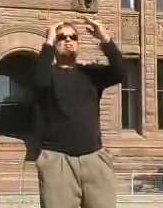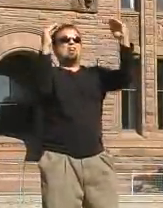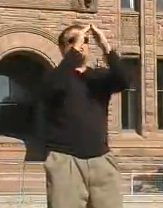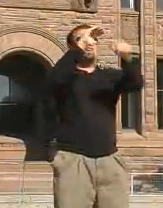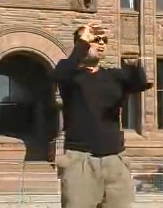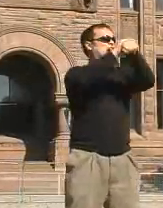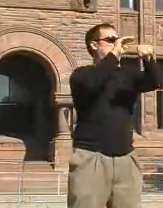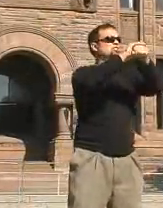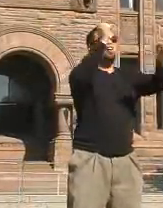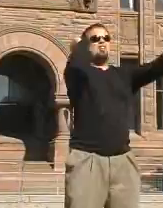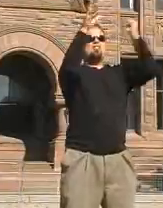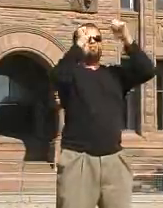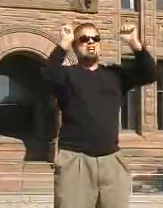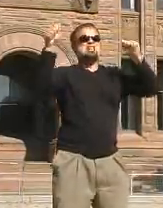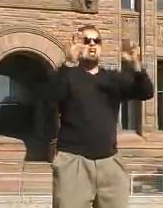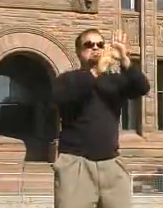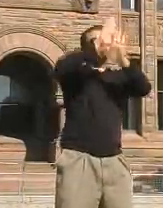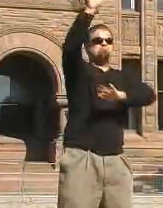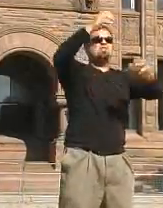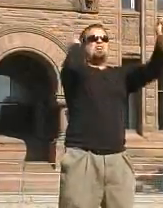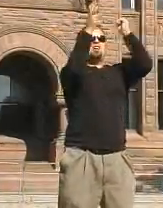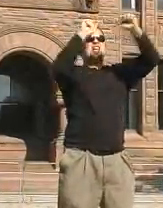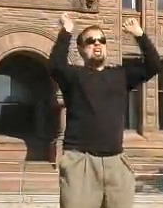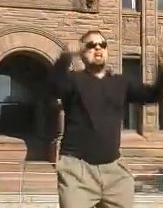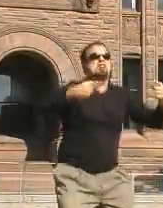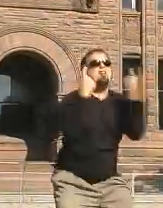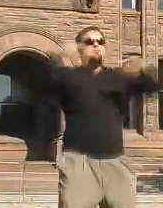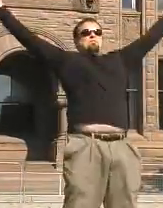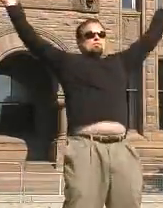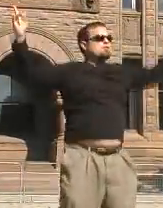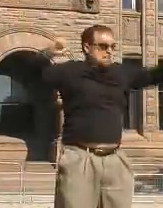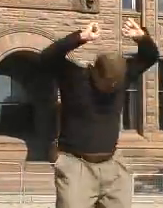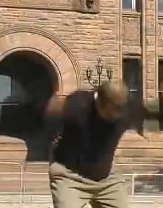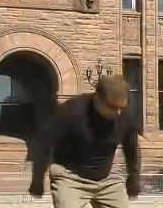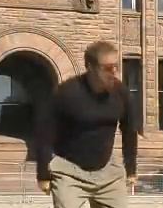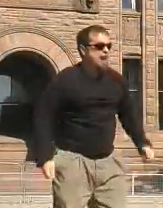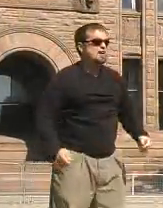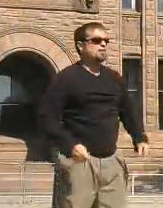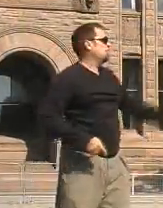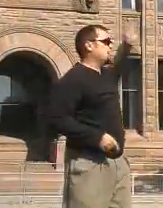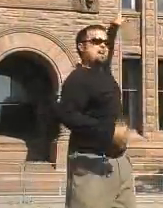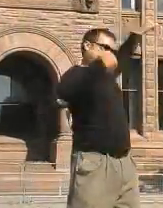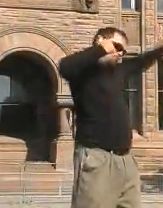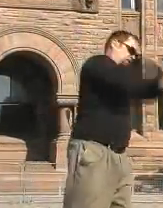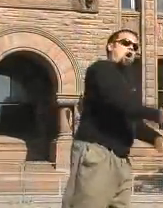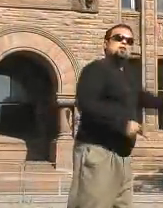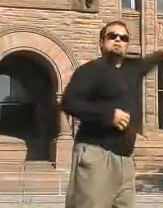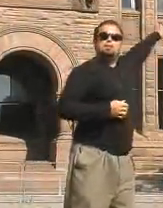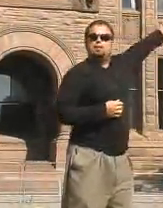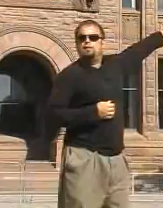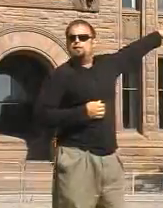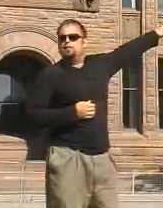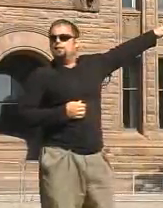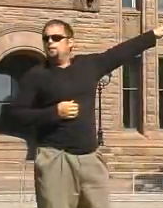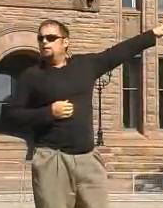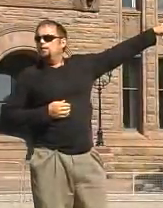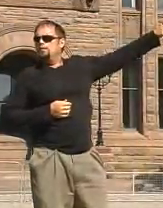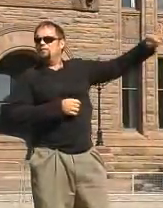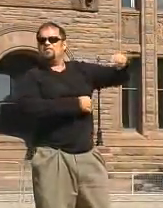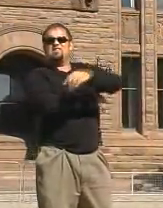They have not marketed, they have not shown that ASL is the language that can be used for the deaf community and for success. It's Queen's